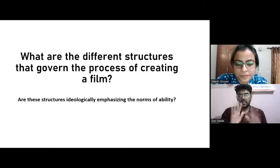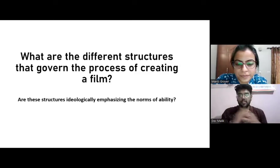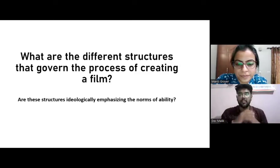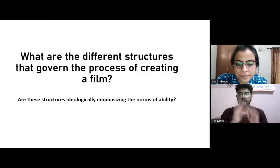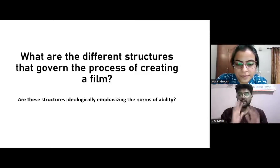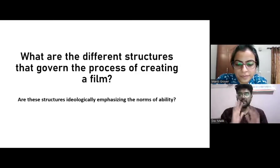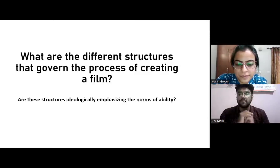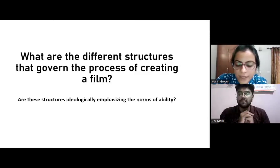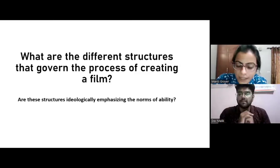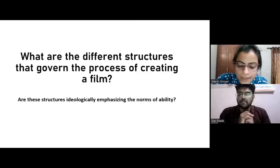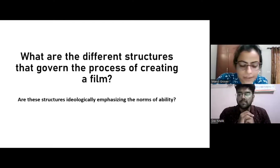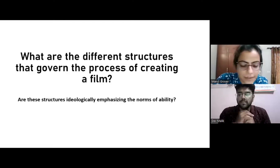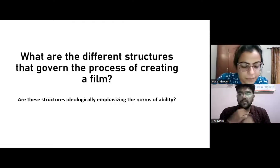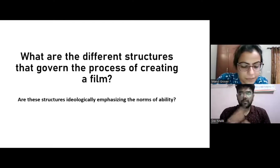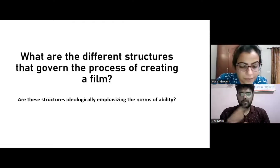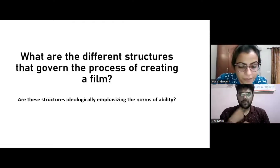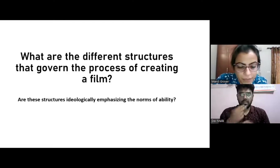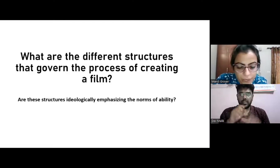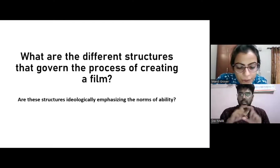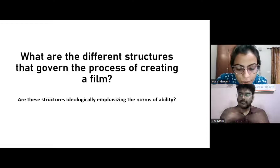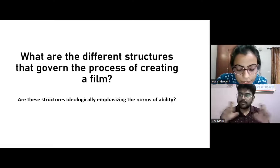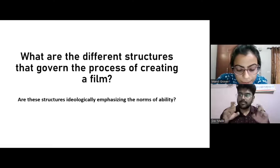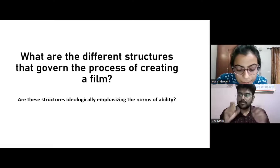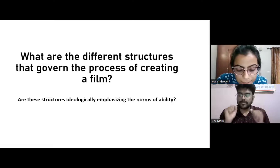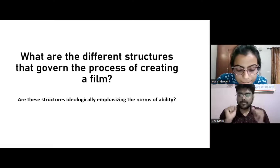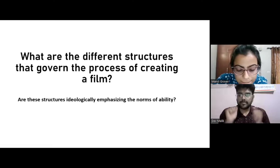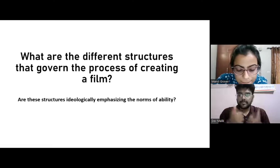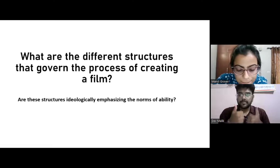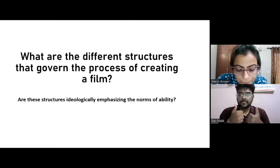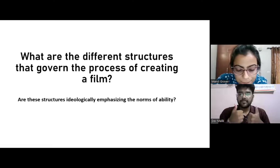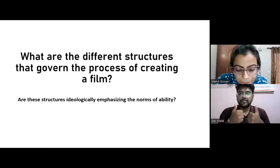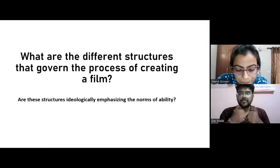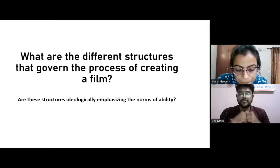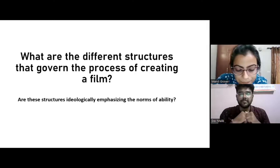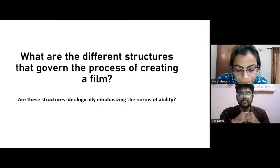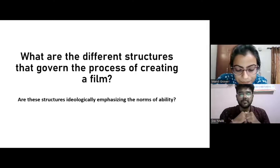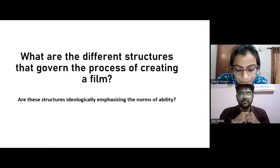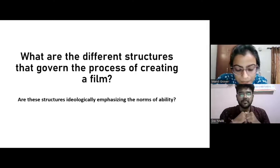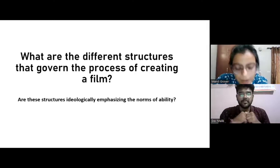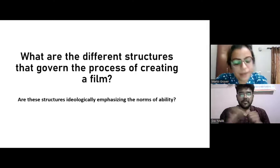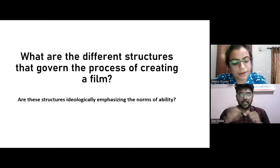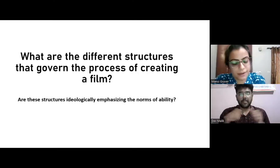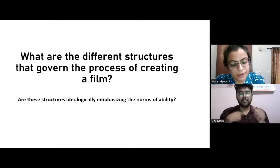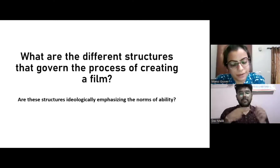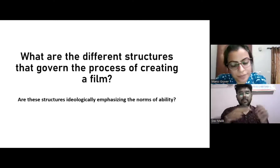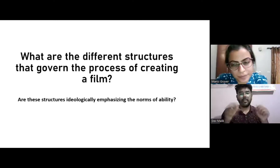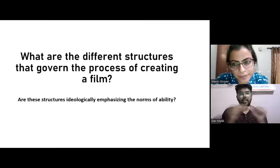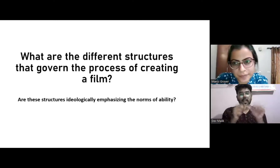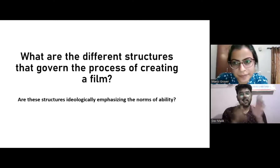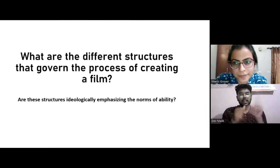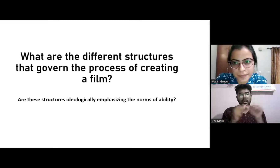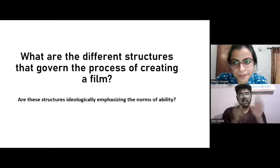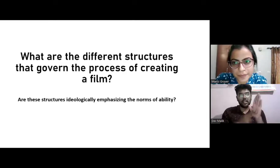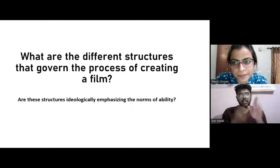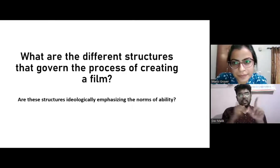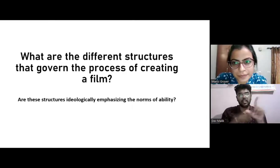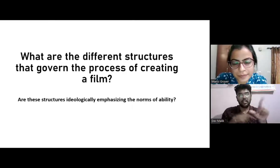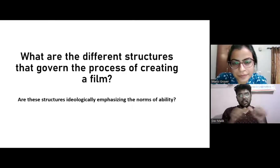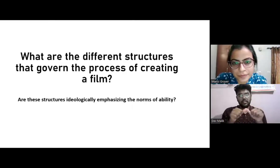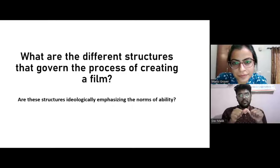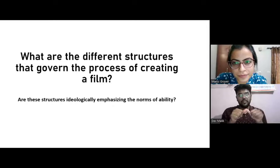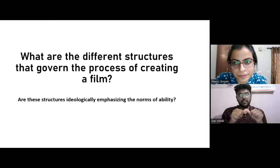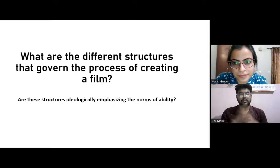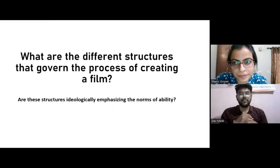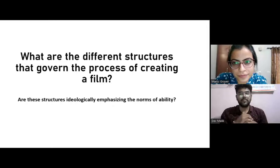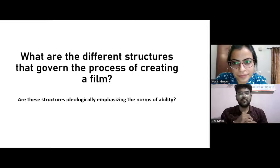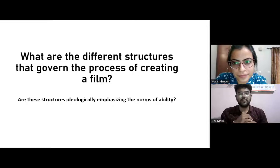Hello, am I audible? Yes. Yeah, Yeah, I'm Ananya. hi, Ananya. Yeah. So one of